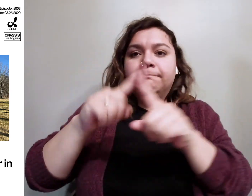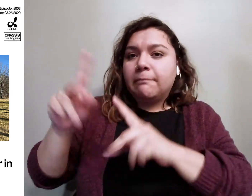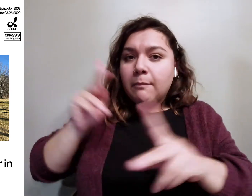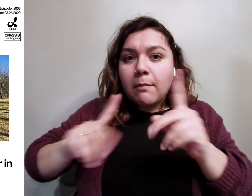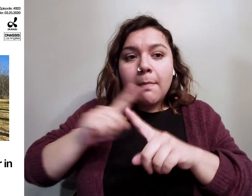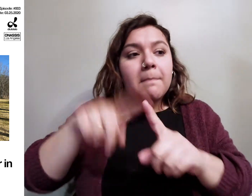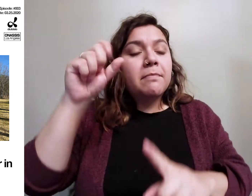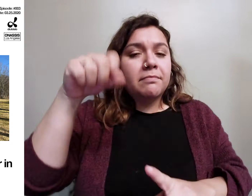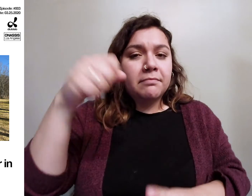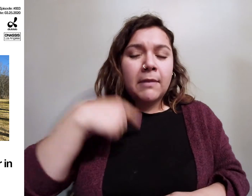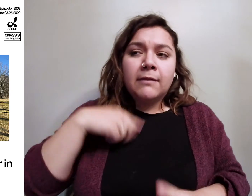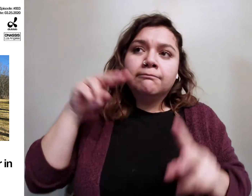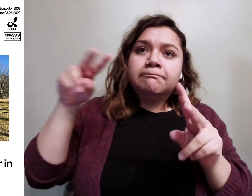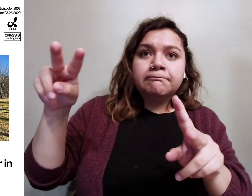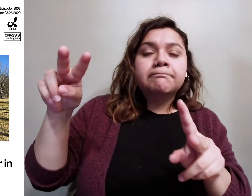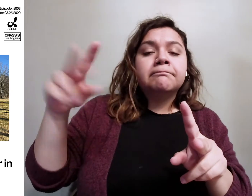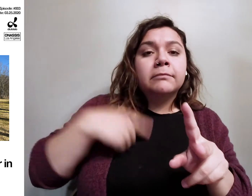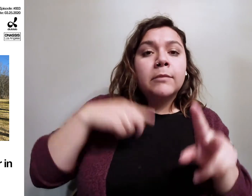am looking at